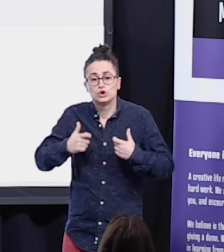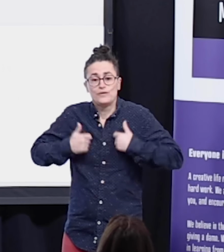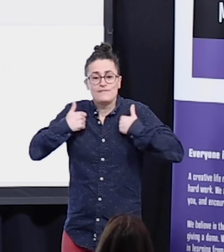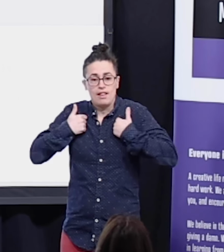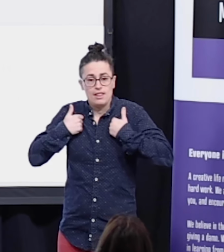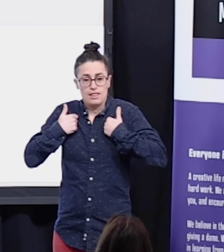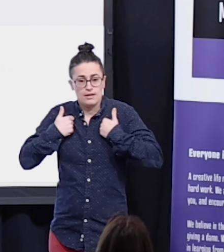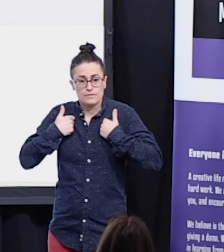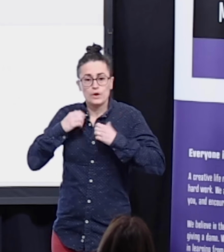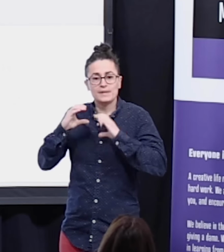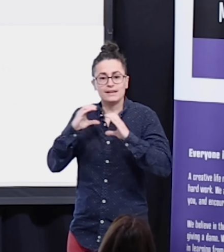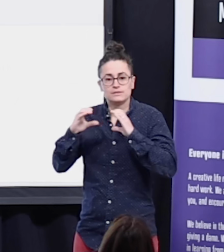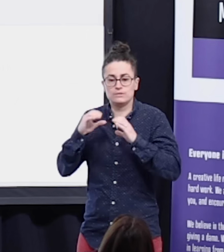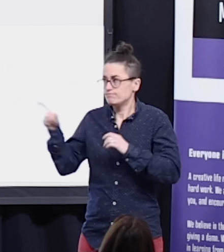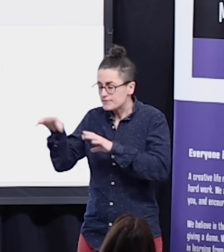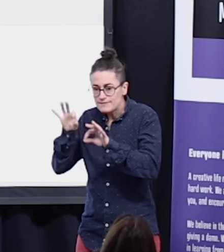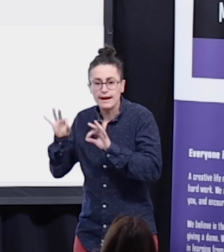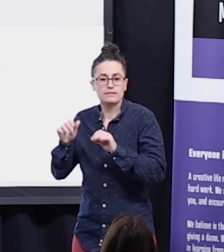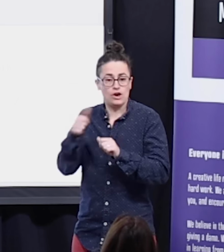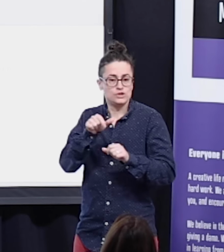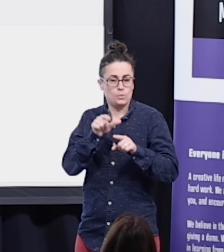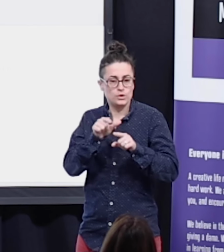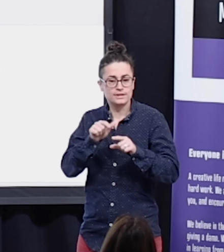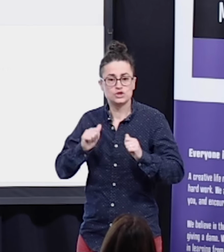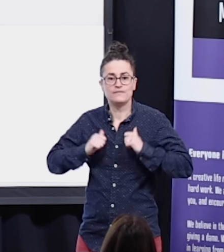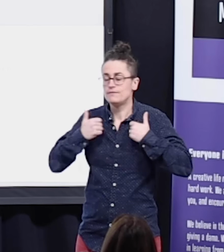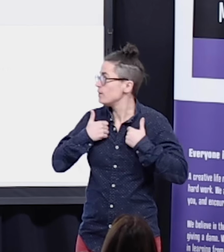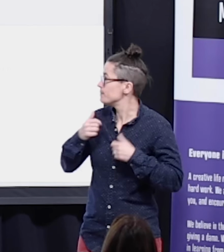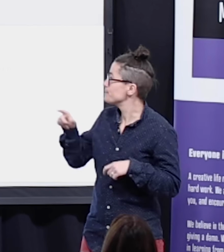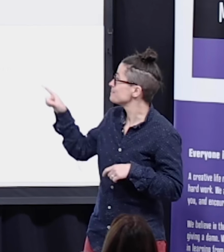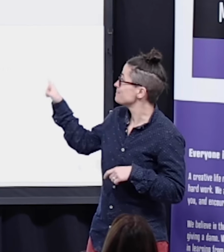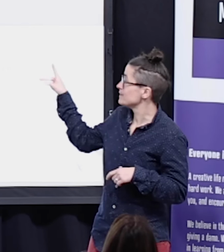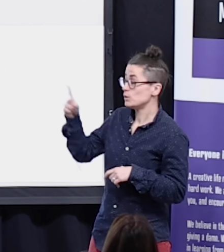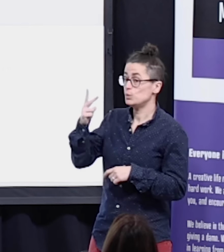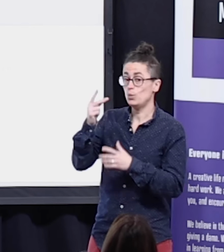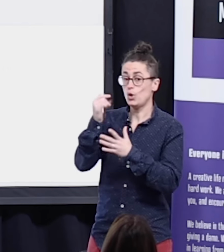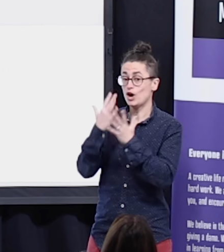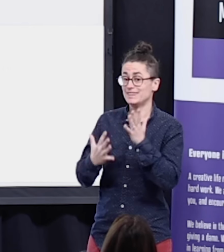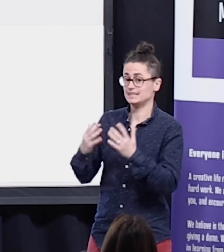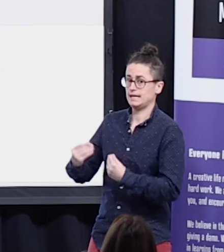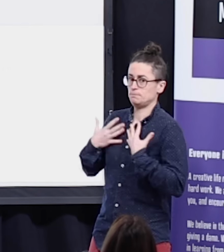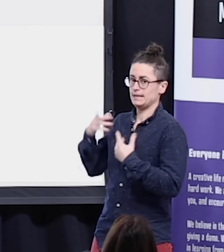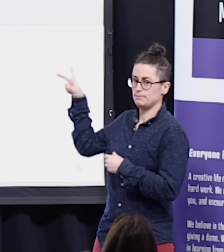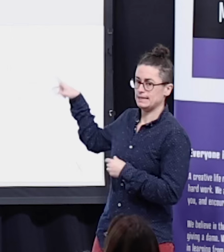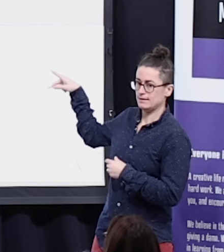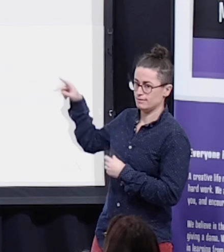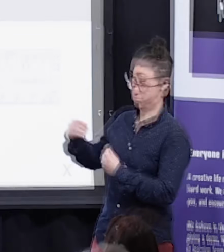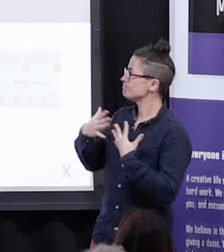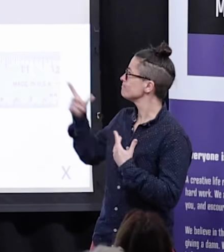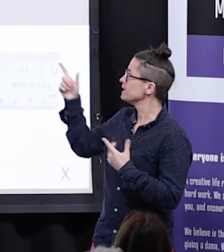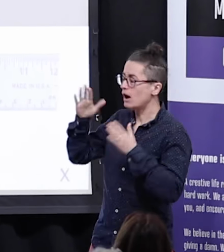Sure, absolutely. I think that surviving in communication is a really good way to explain it,